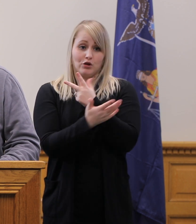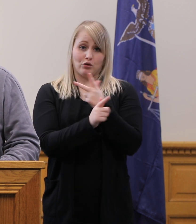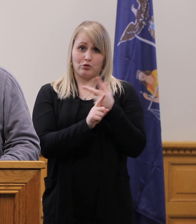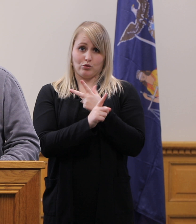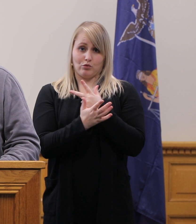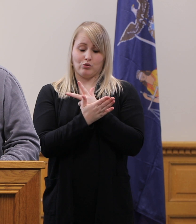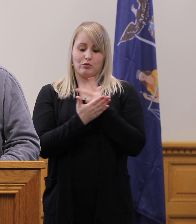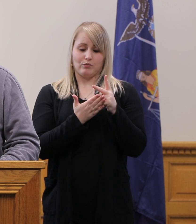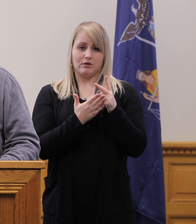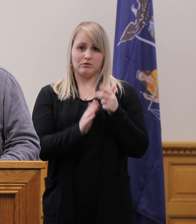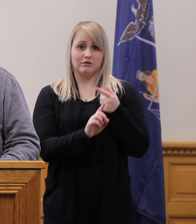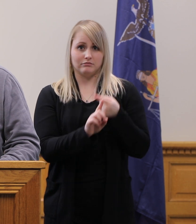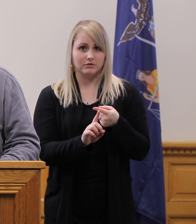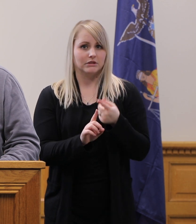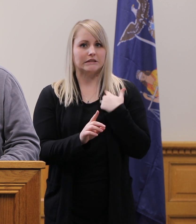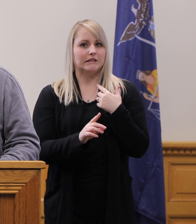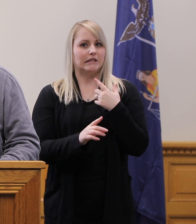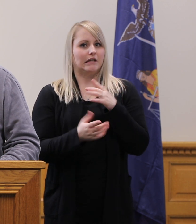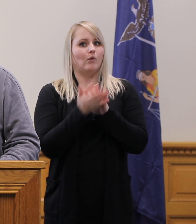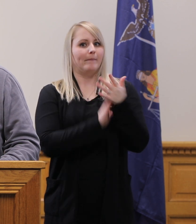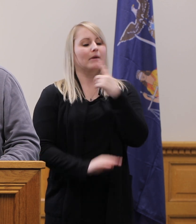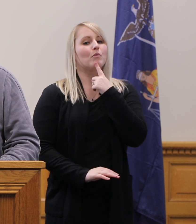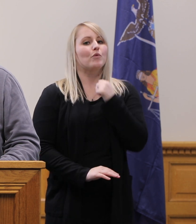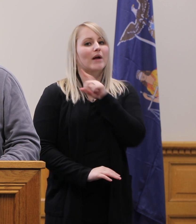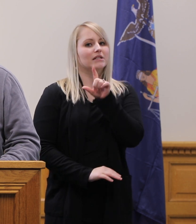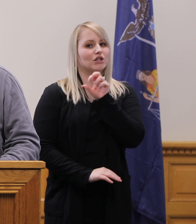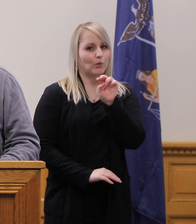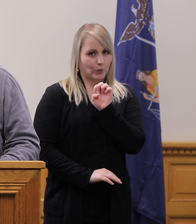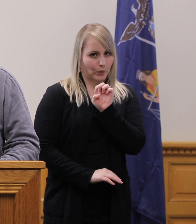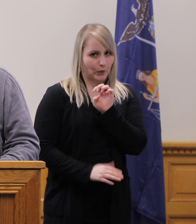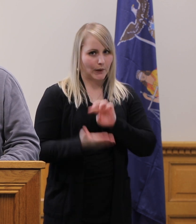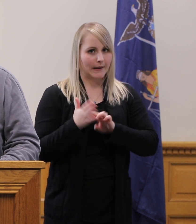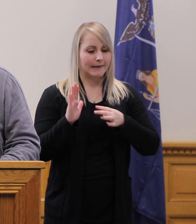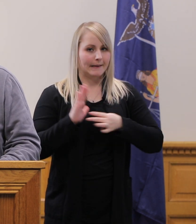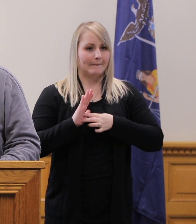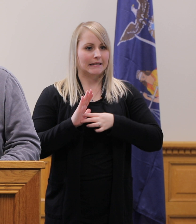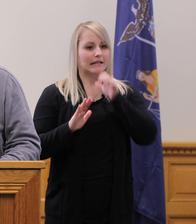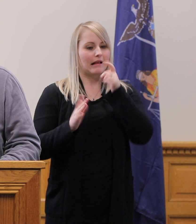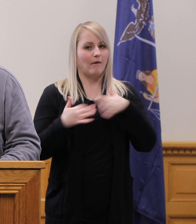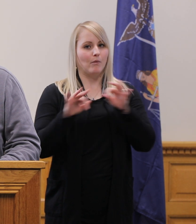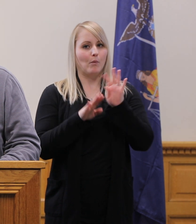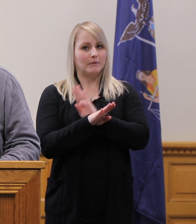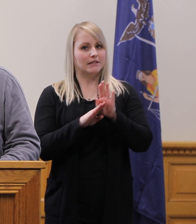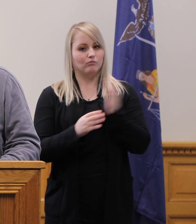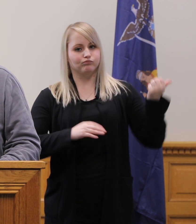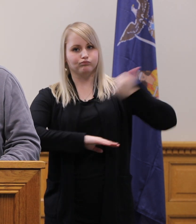zone. Restaurants would only be able to provide takeout orders, and non-essential businesses would be closed